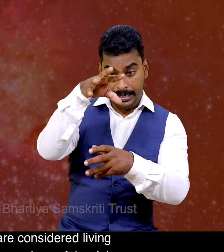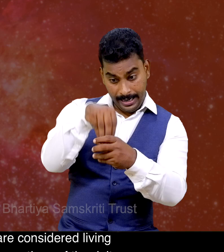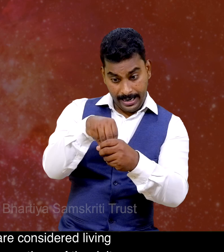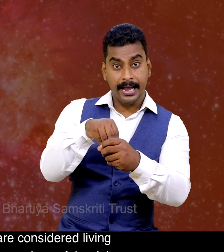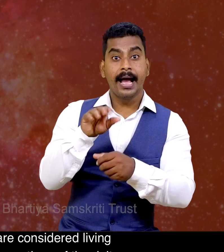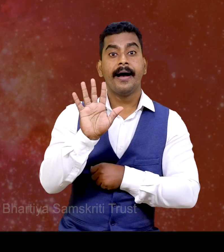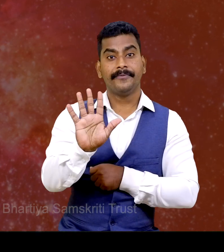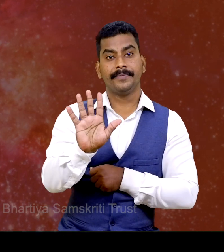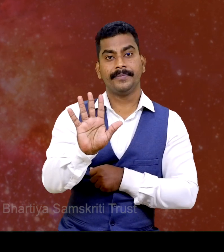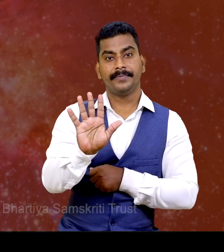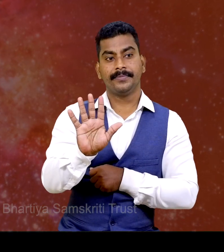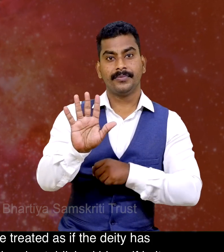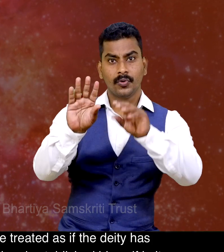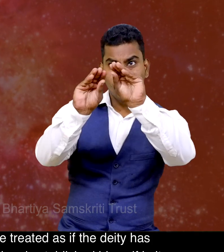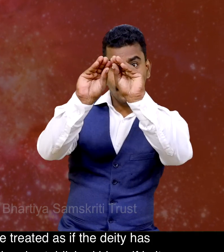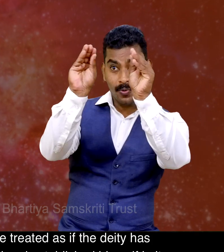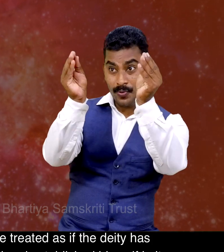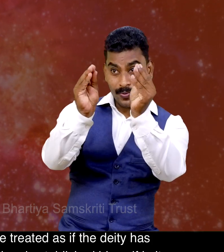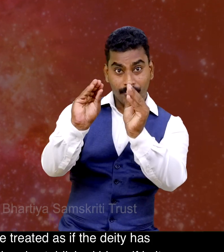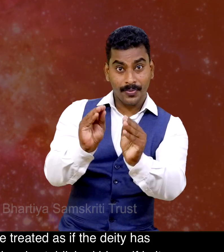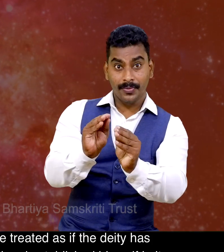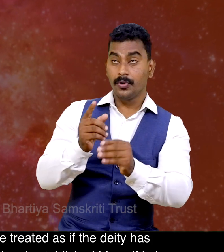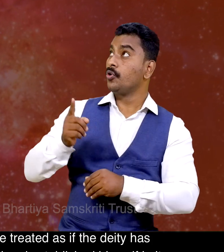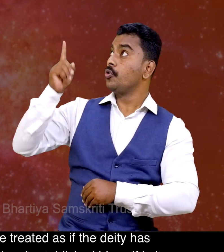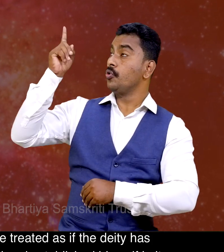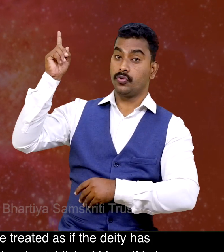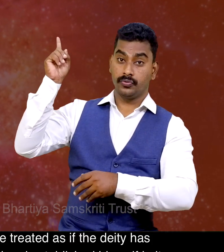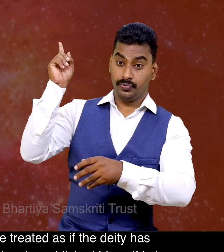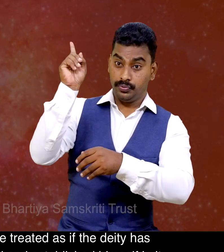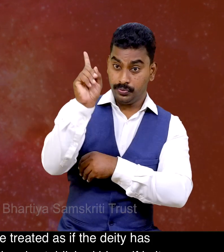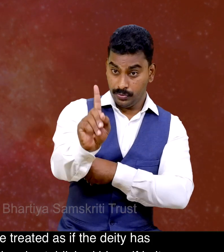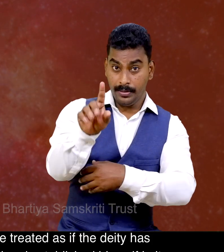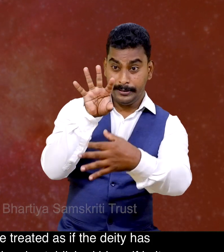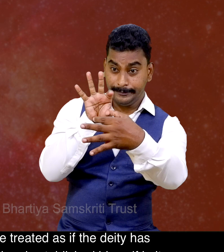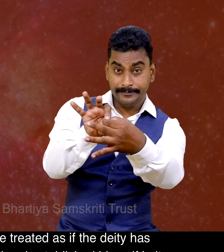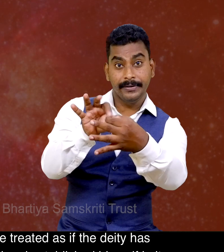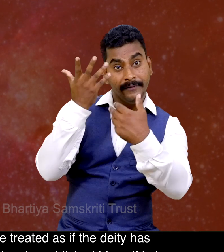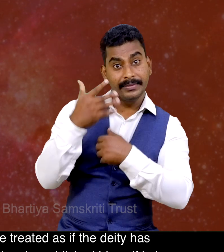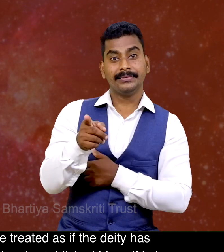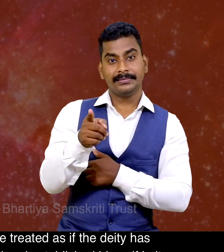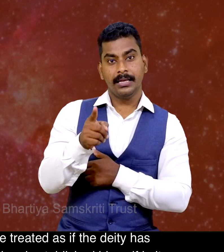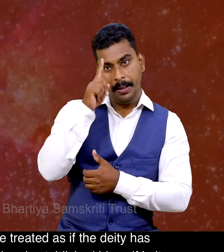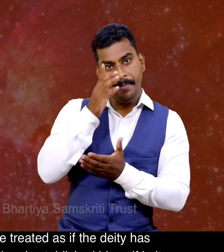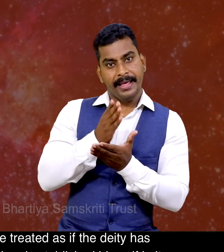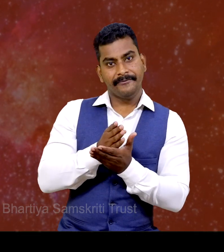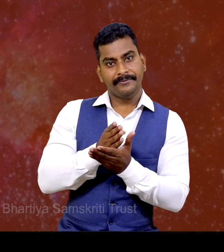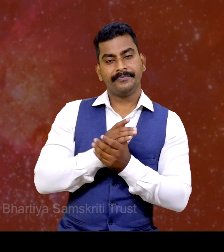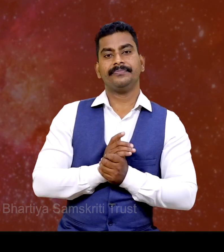deity. They are treated as if the deity has descended and established himself in it.